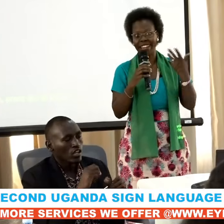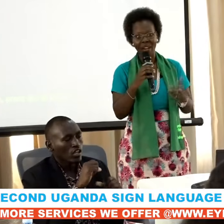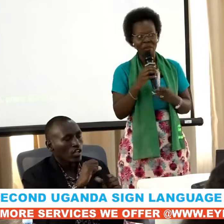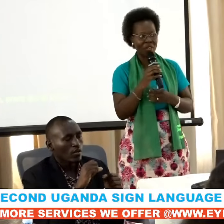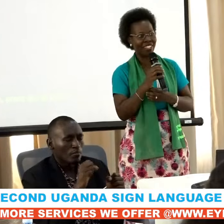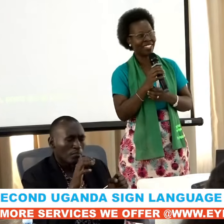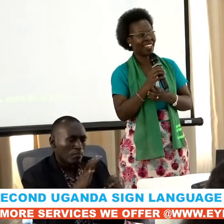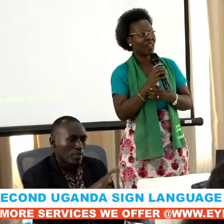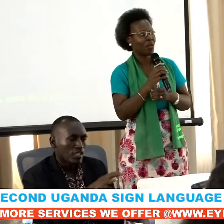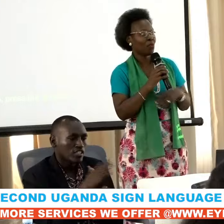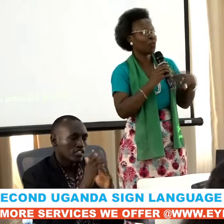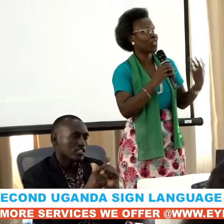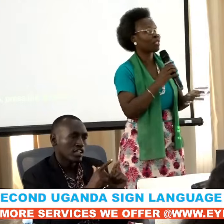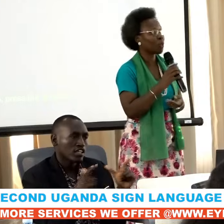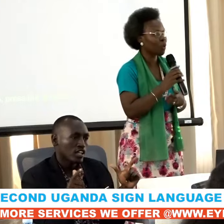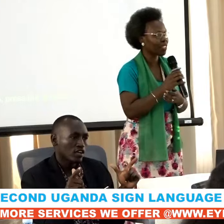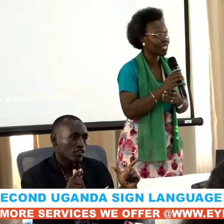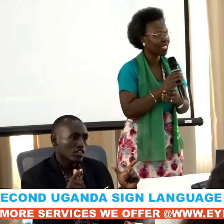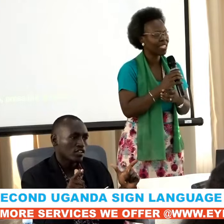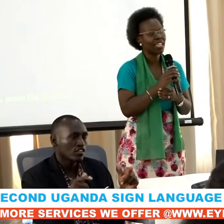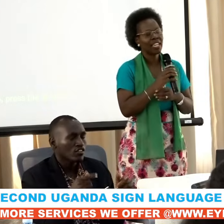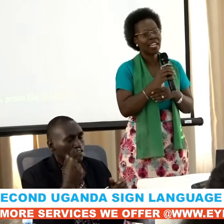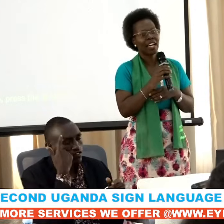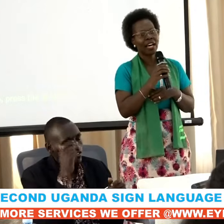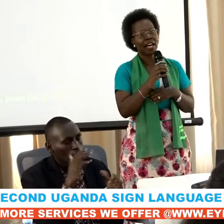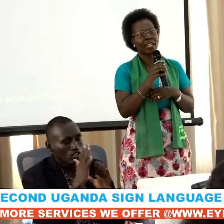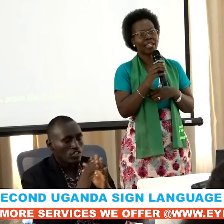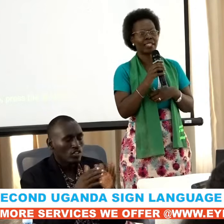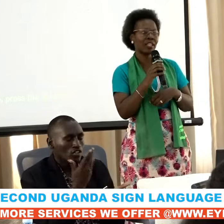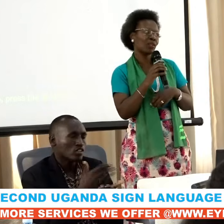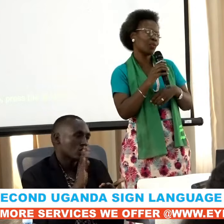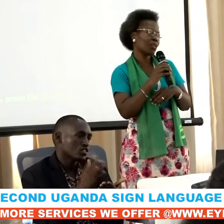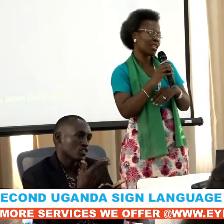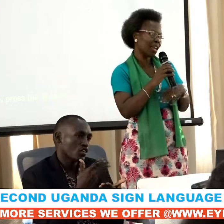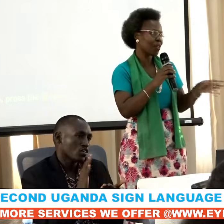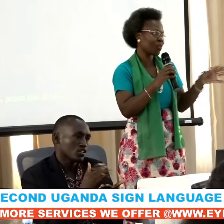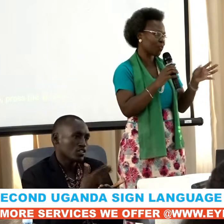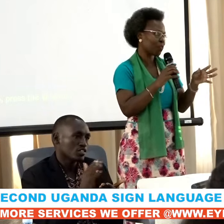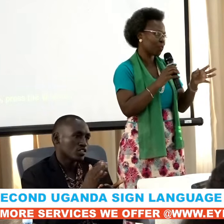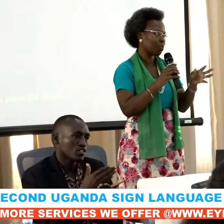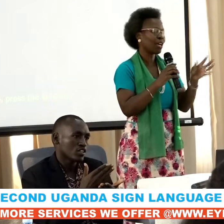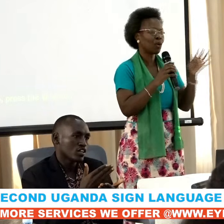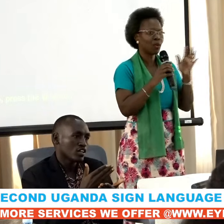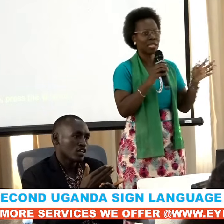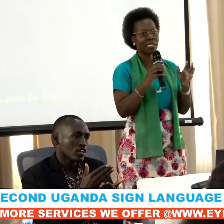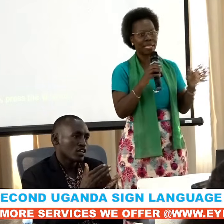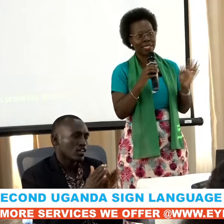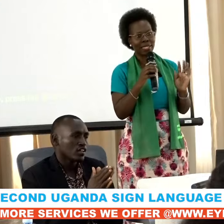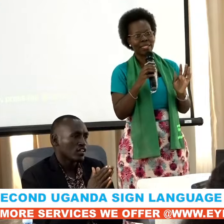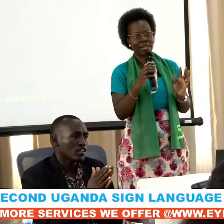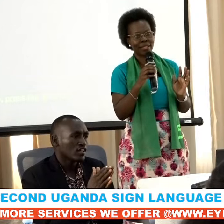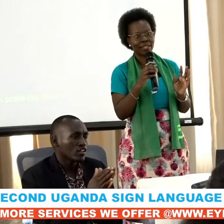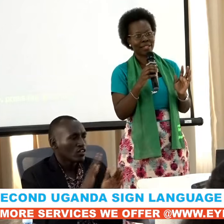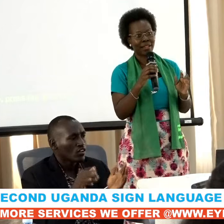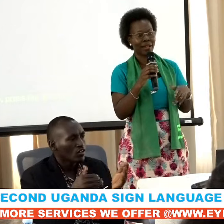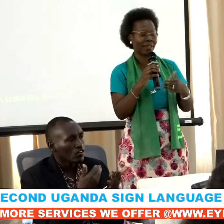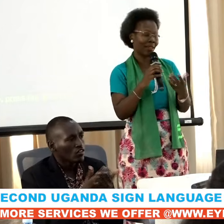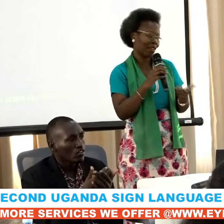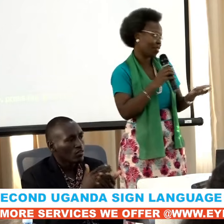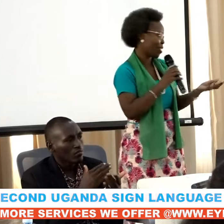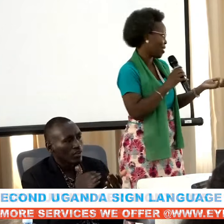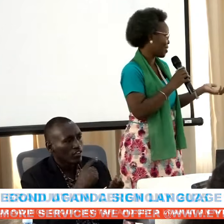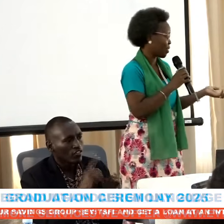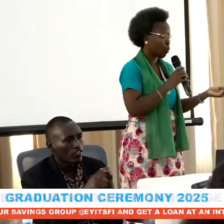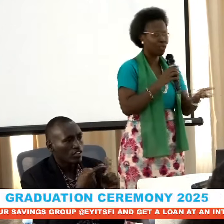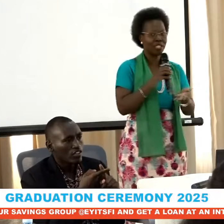sign language, for the songs. And I tell you, none of my colleagues that teach us had